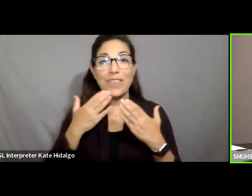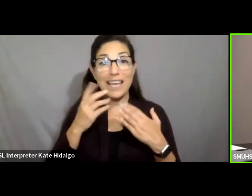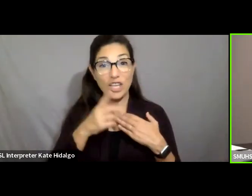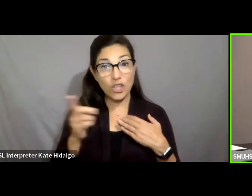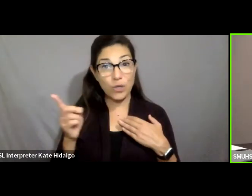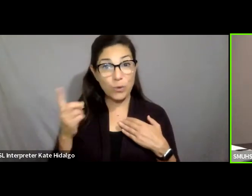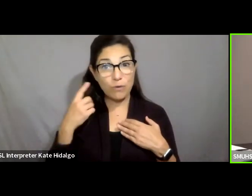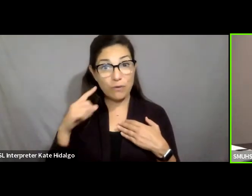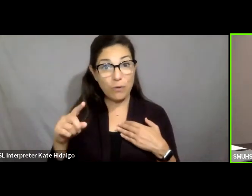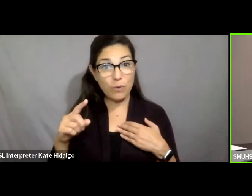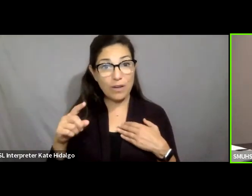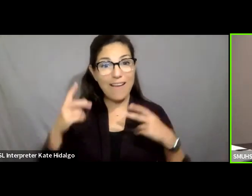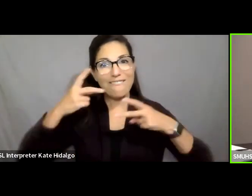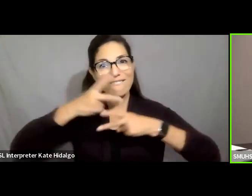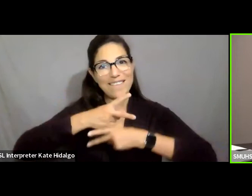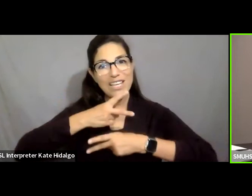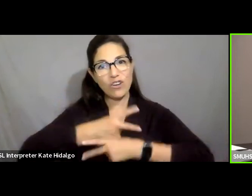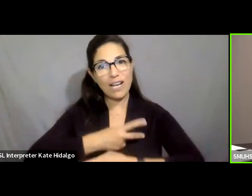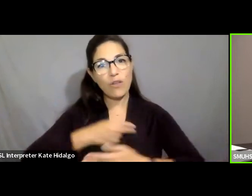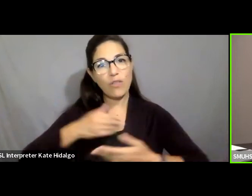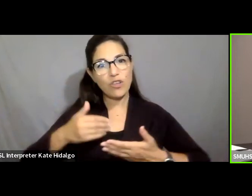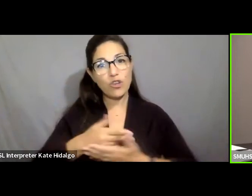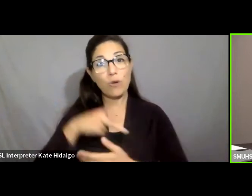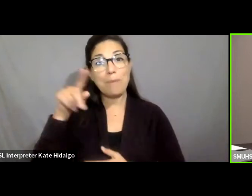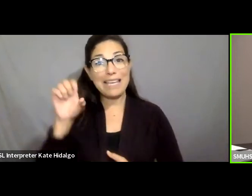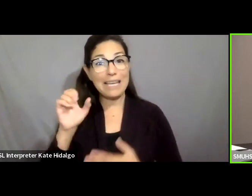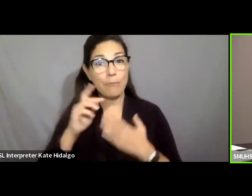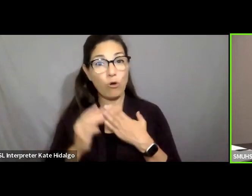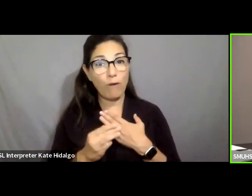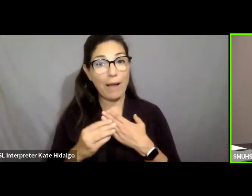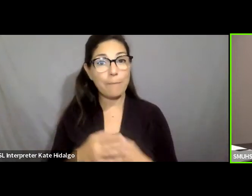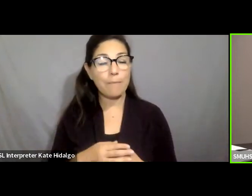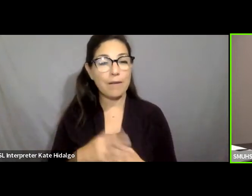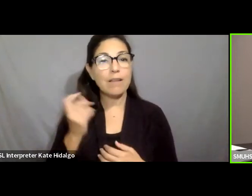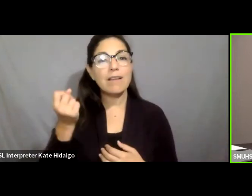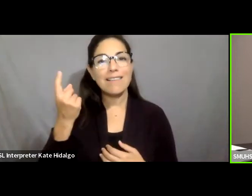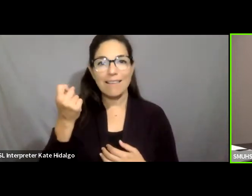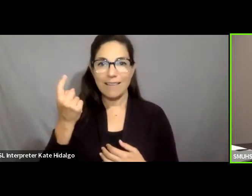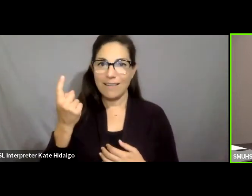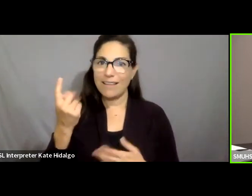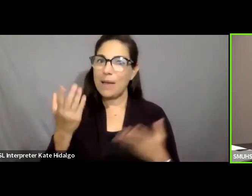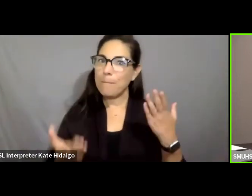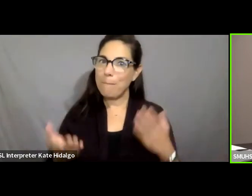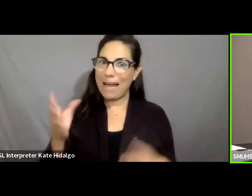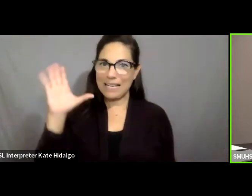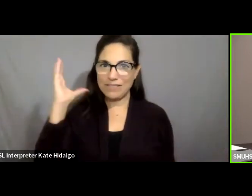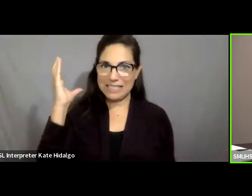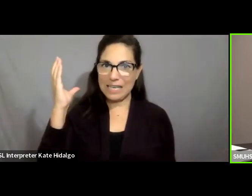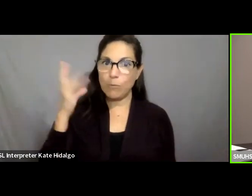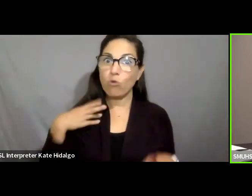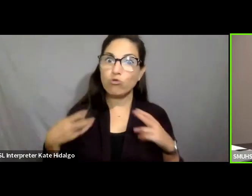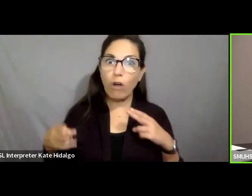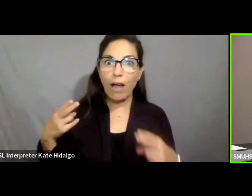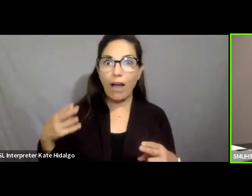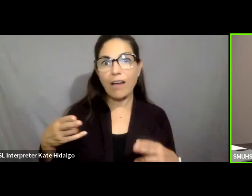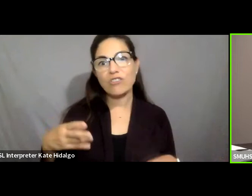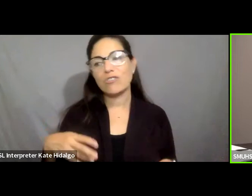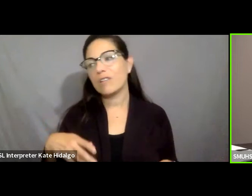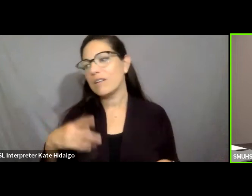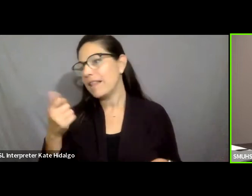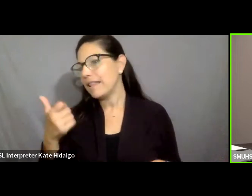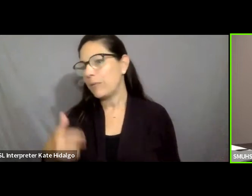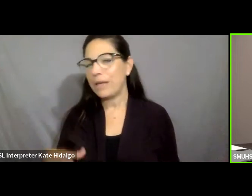for figuring out the new PE program. I know that might have seemed rushed and a little